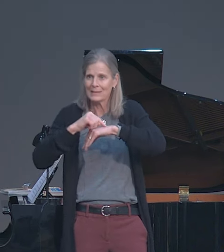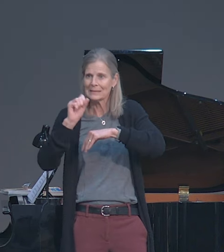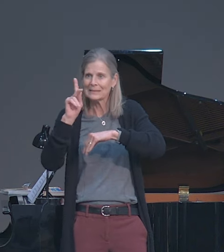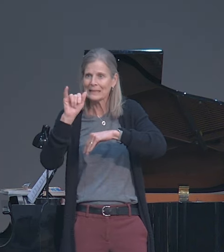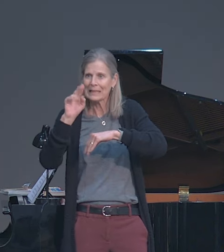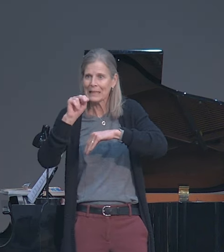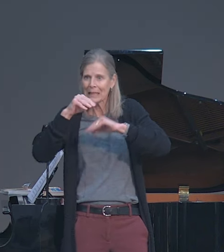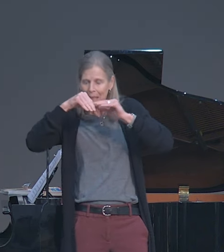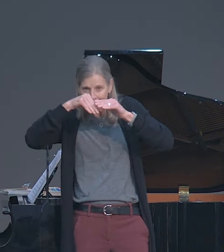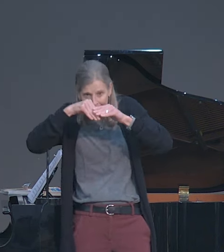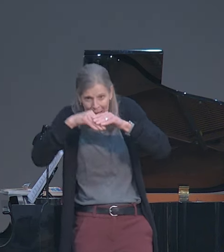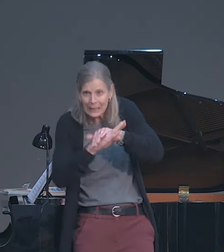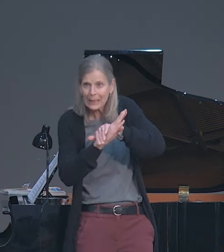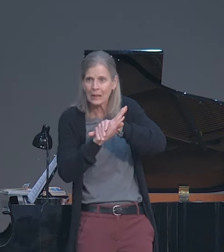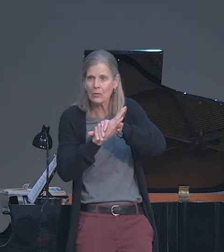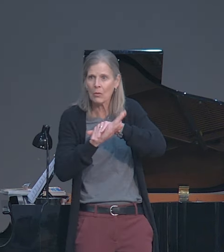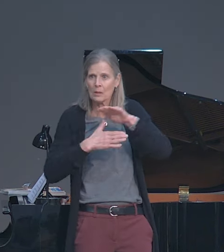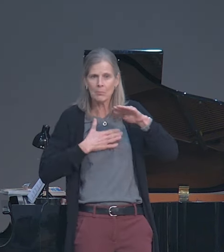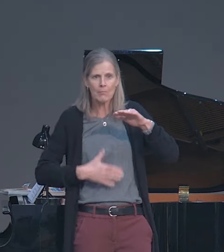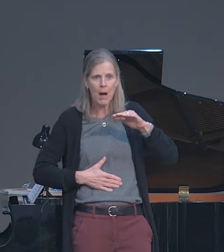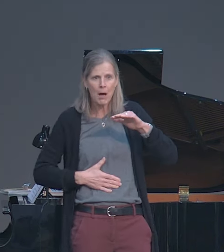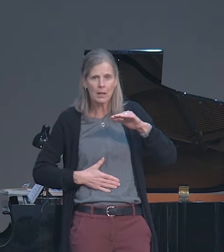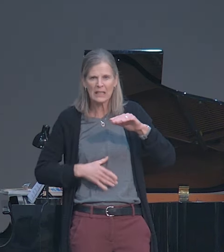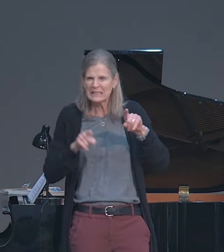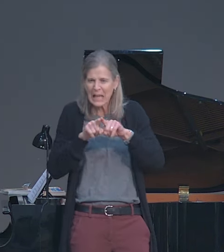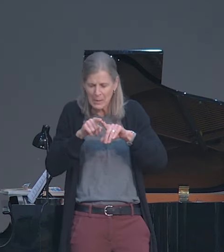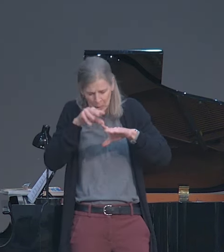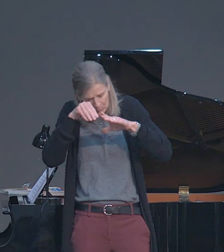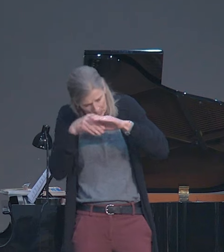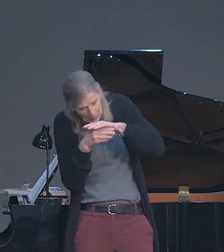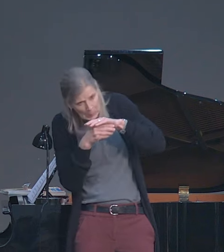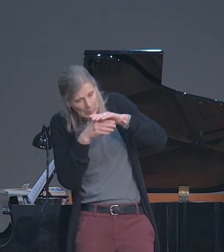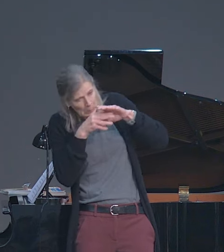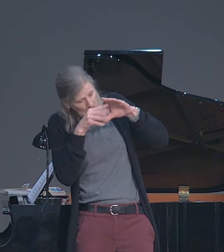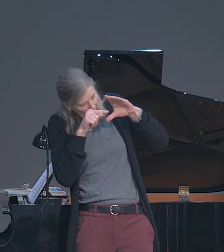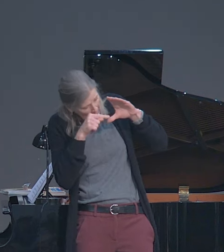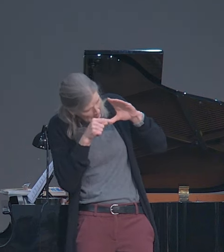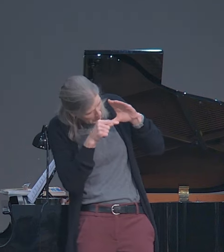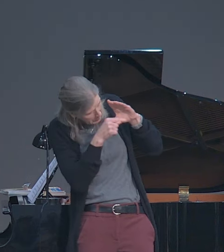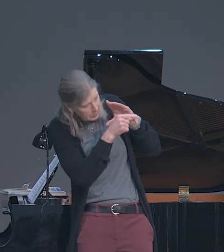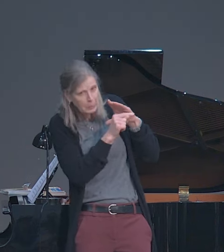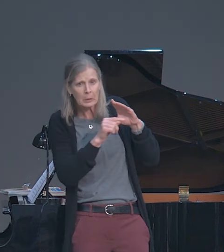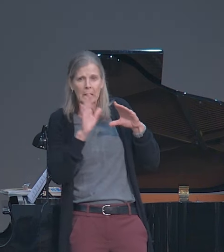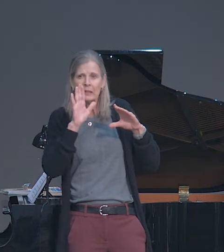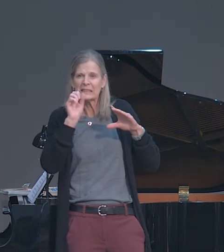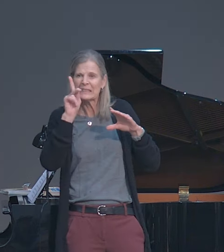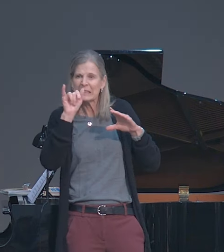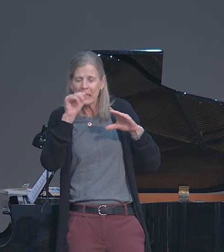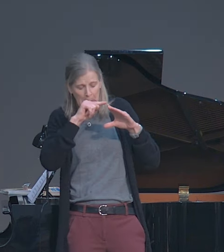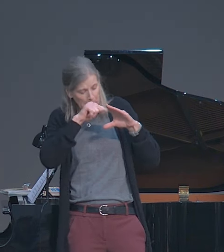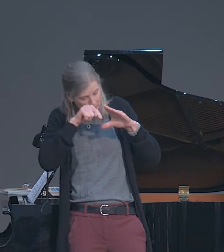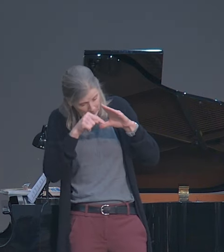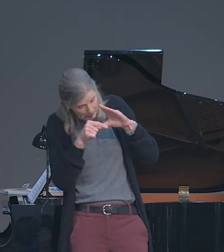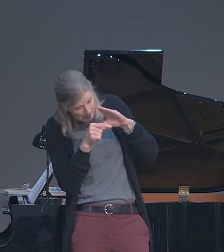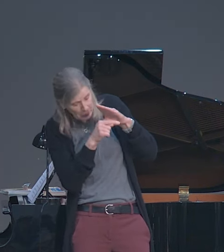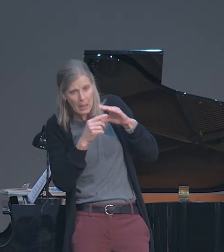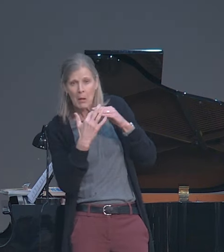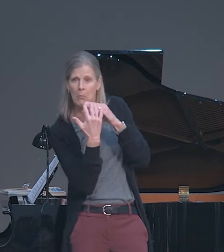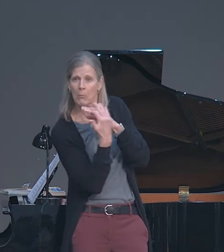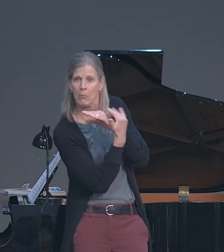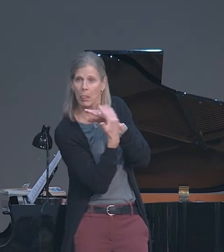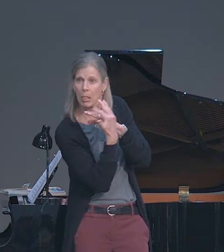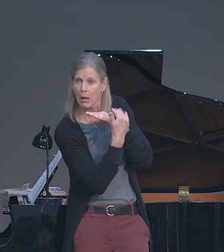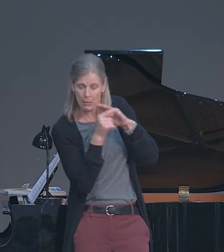skin on the same axis. It went through his epidermis and then his dermis layer, and then it went